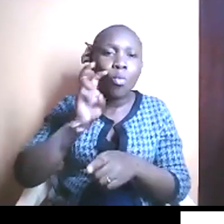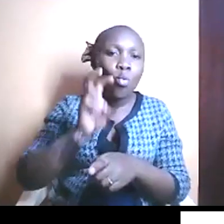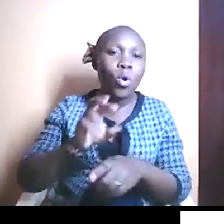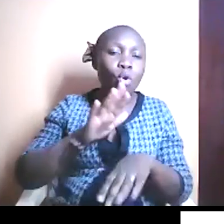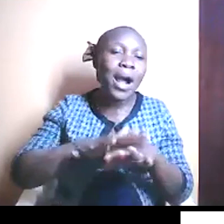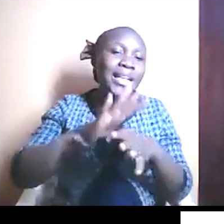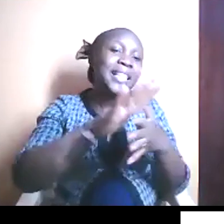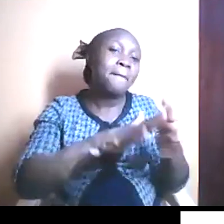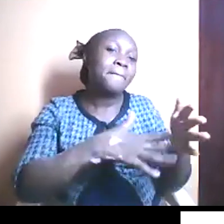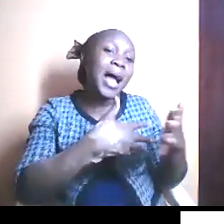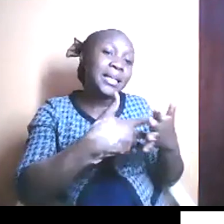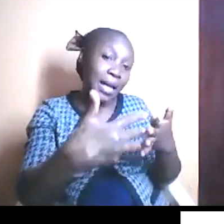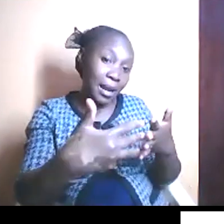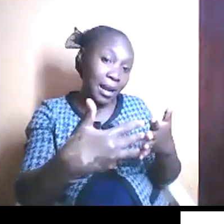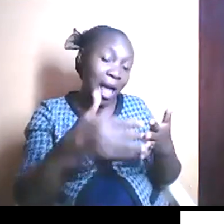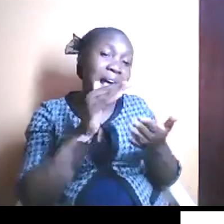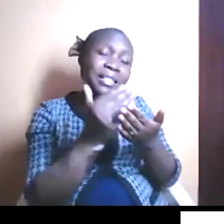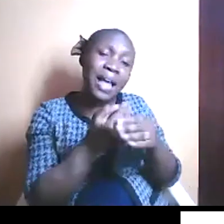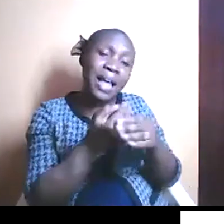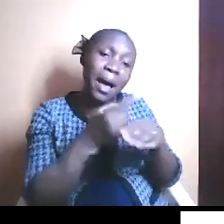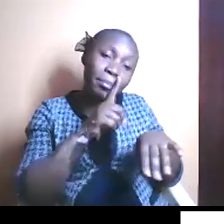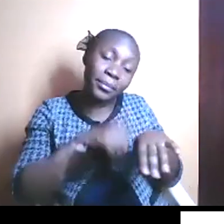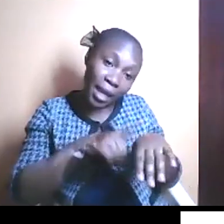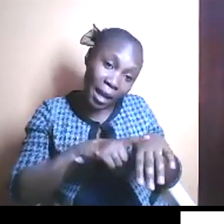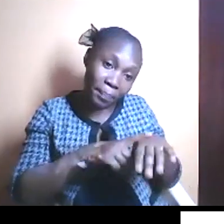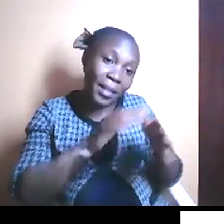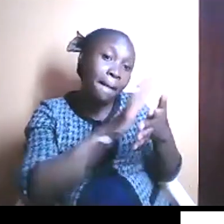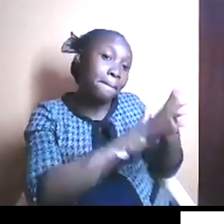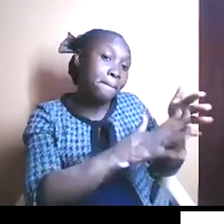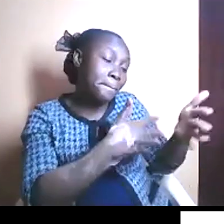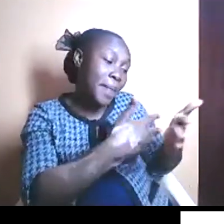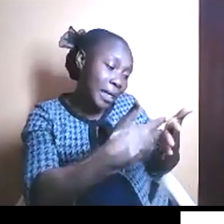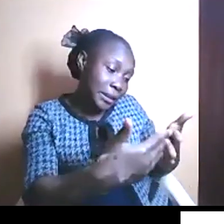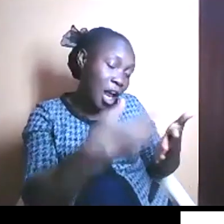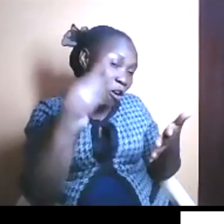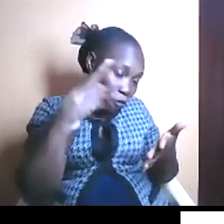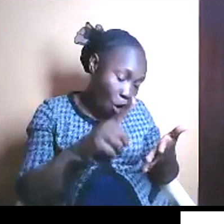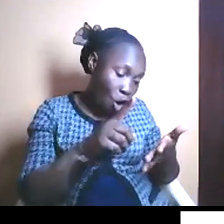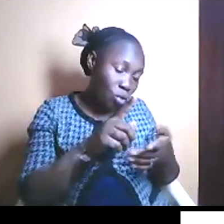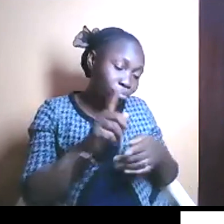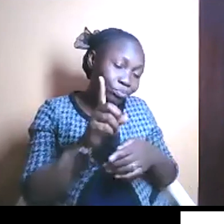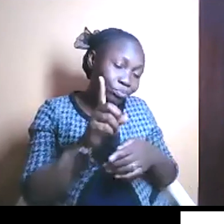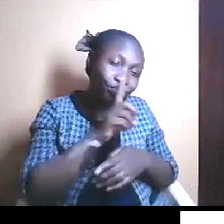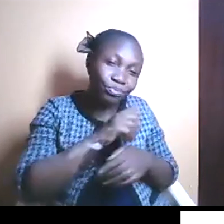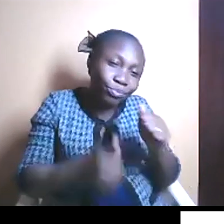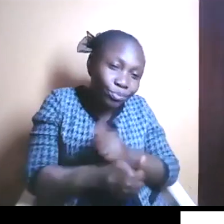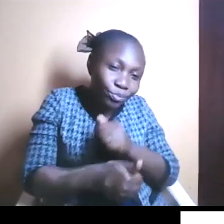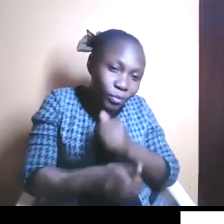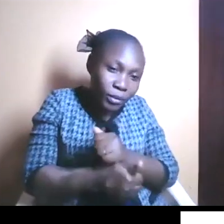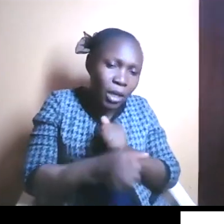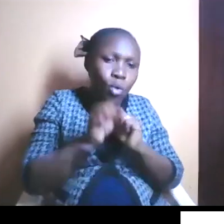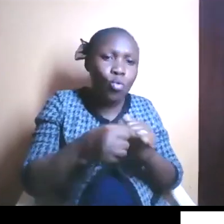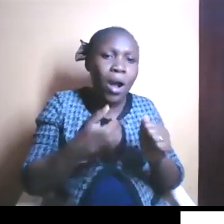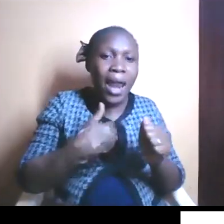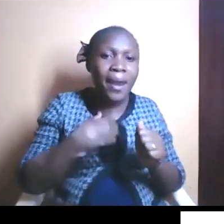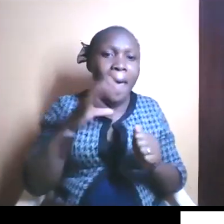earlier. Sometimes the patterns of toxicity stay with us, and we might develop something like mistrusting